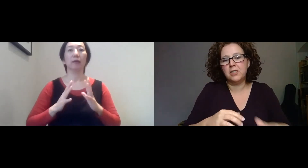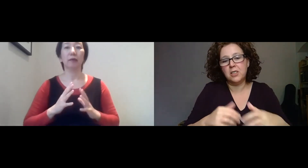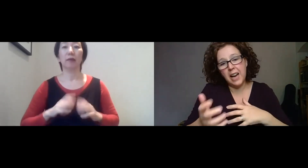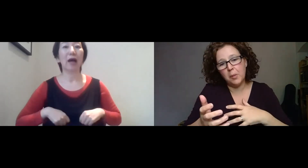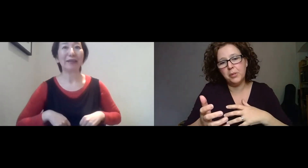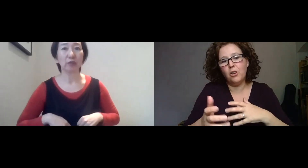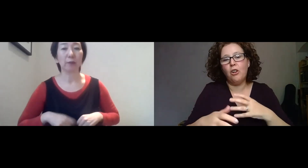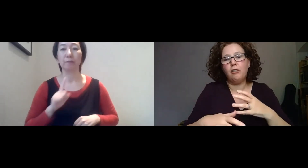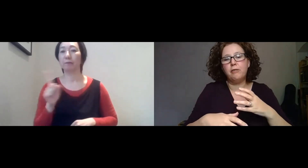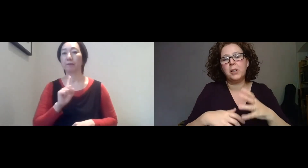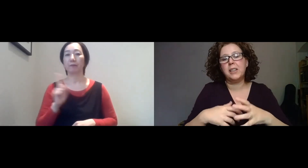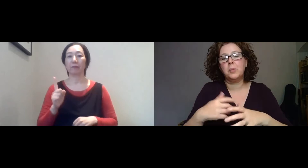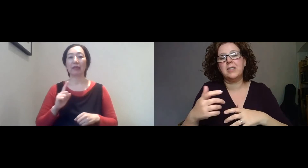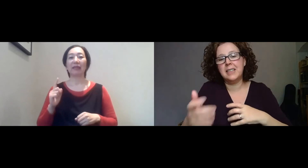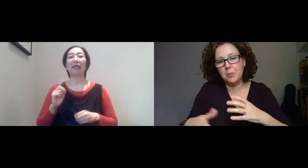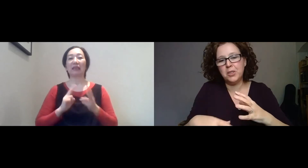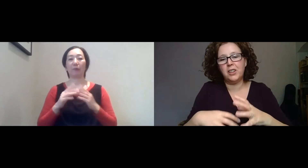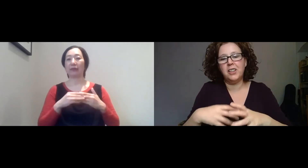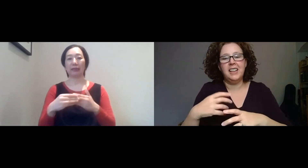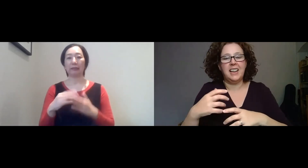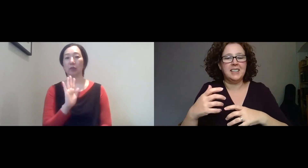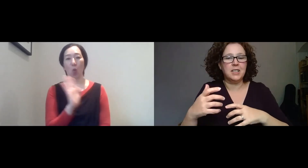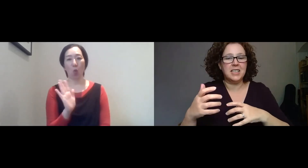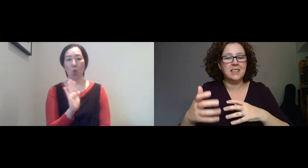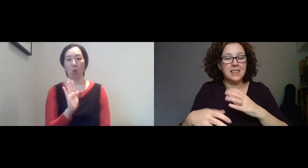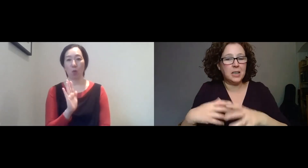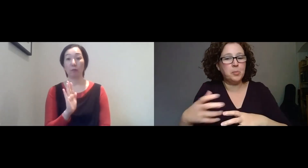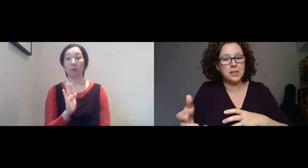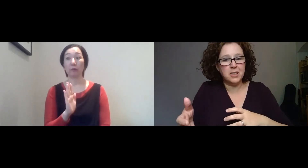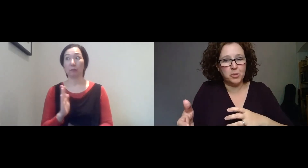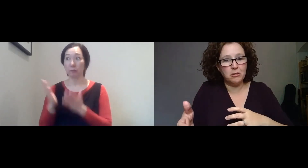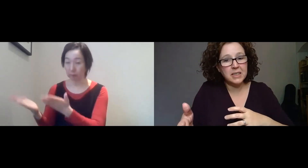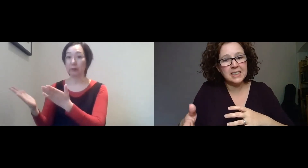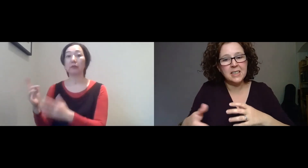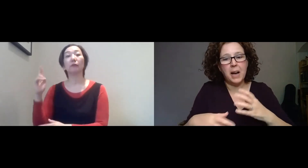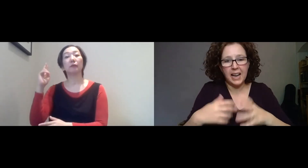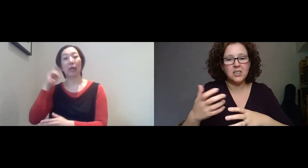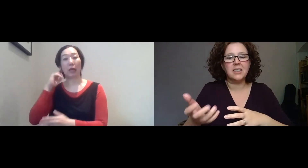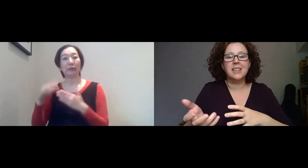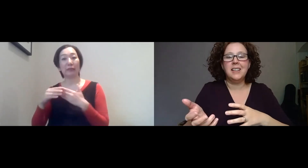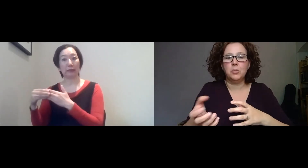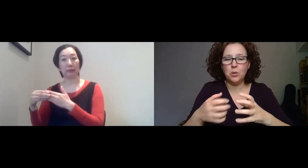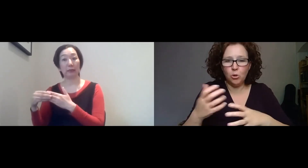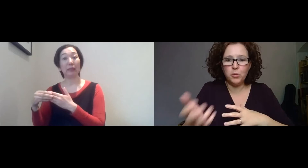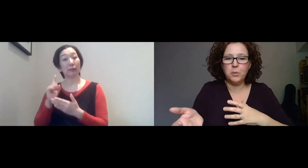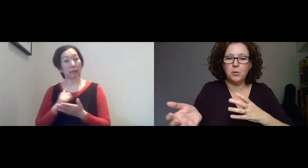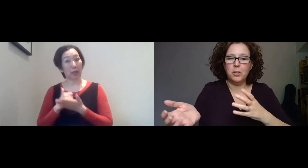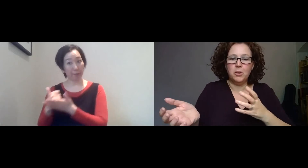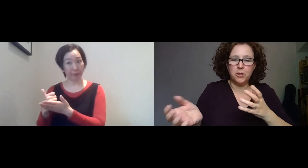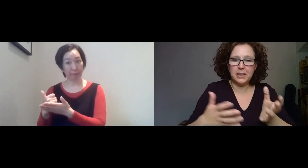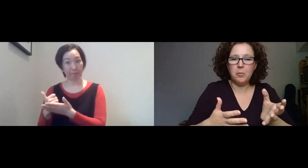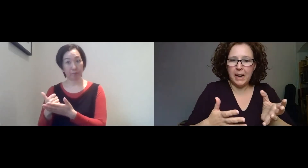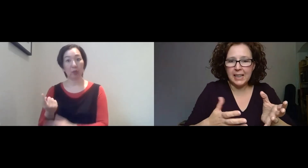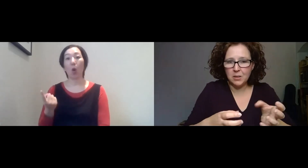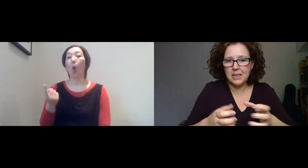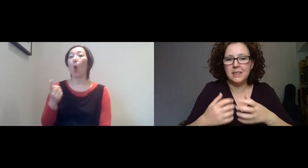fall into the trap of working with the interpreter and seeing the interpreter as someone who's leading this, but actually it was always about